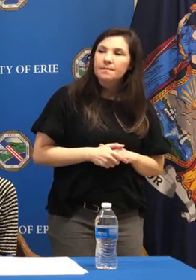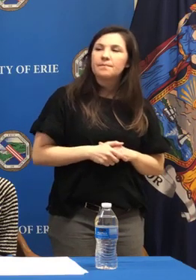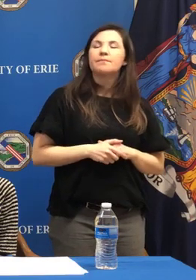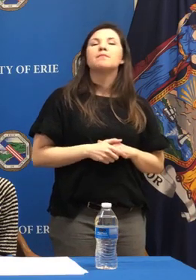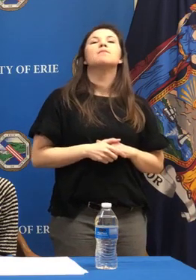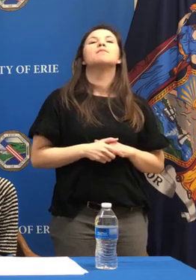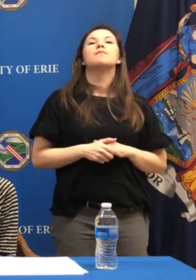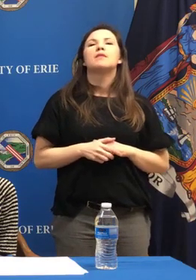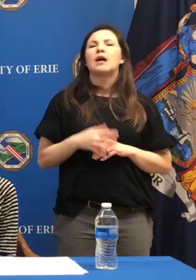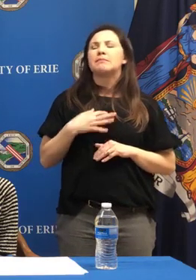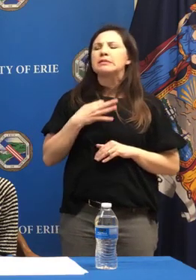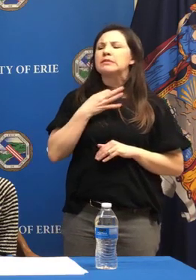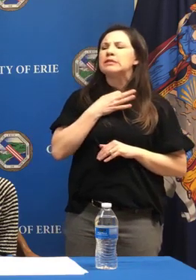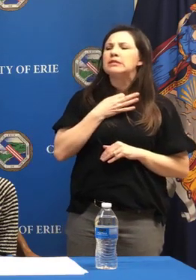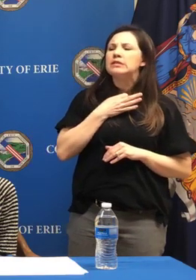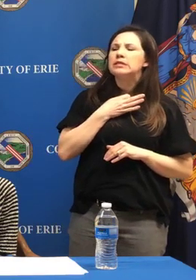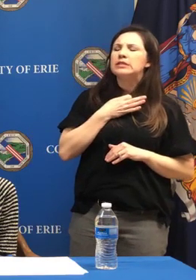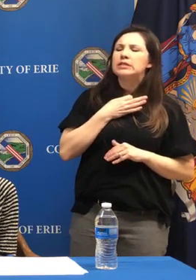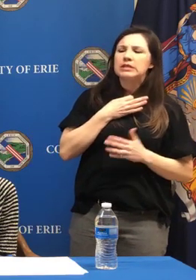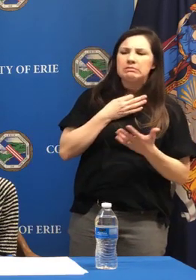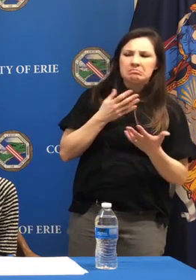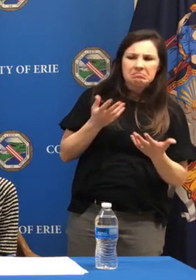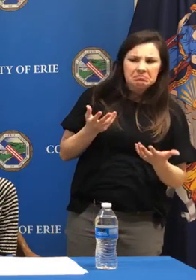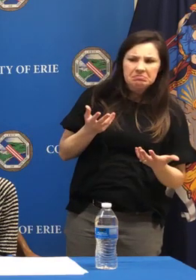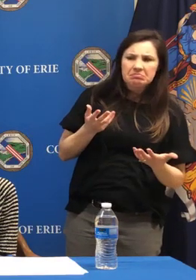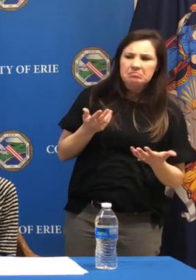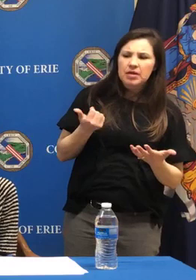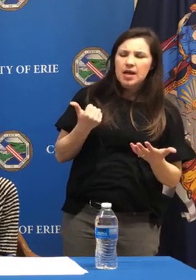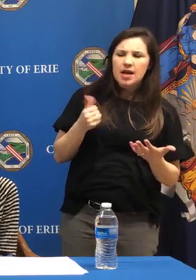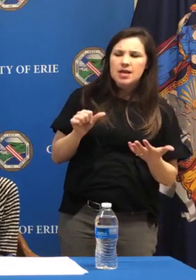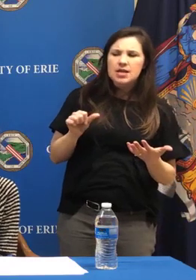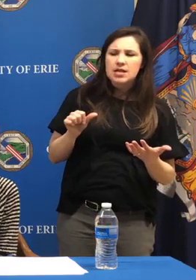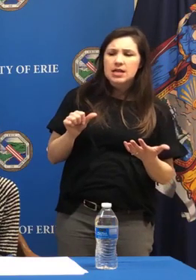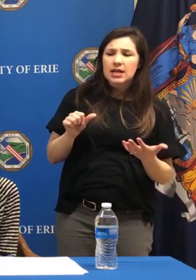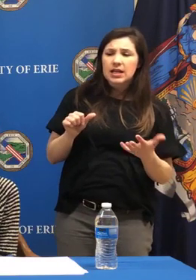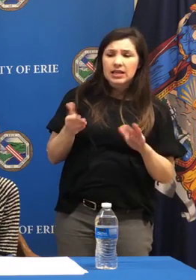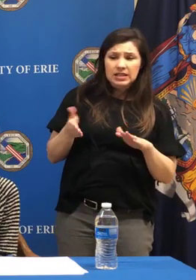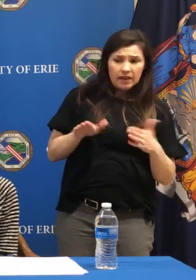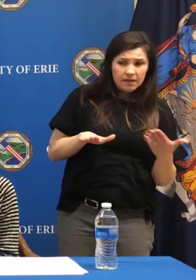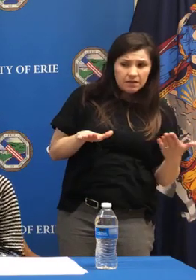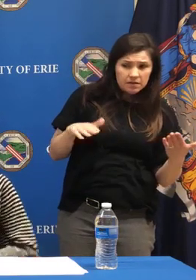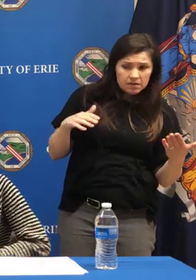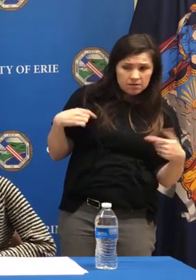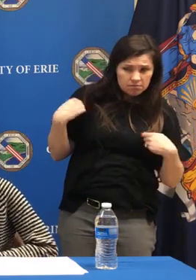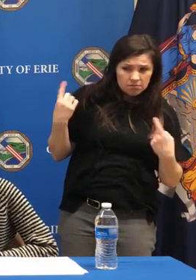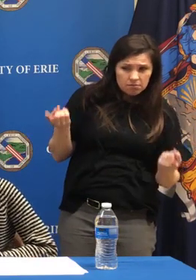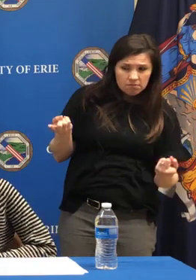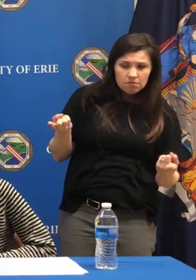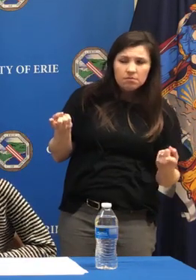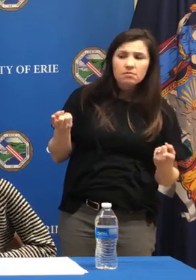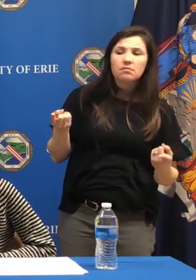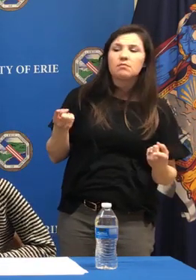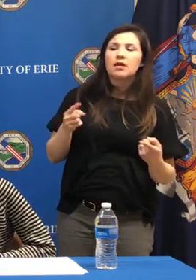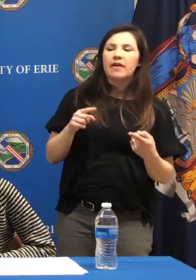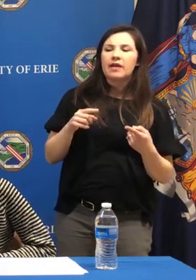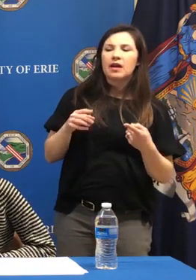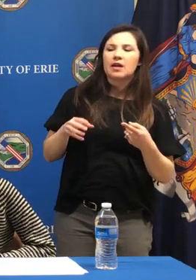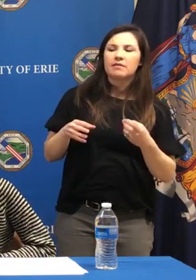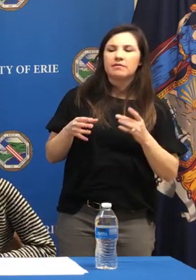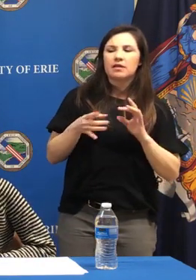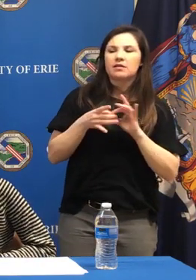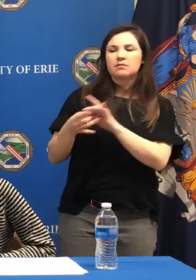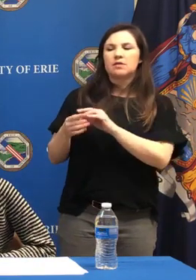Yeah, I'm just curious if you guys have had any word on any fatal cases, and also just to follow up on Sandy's question,